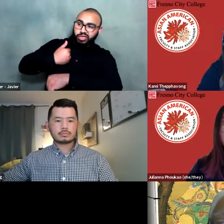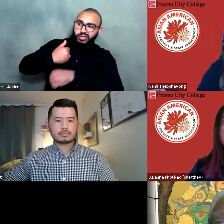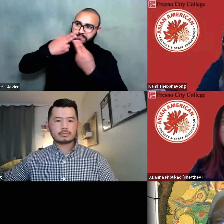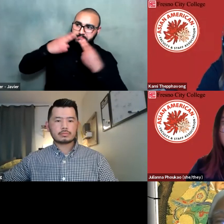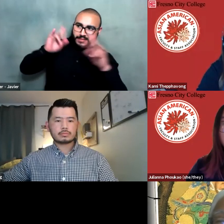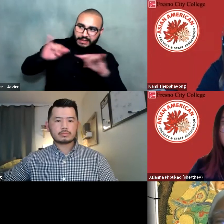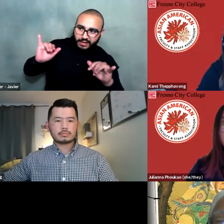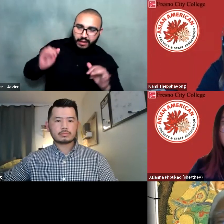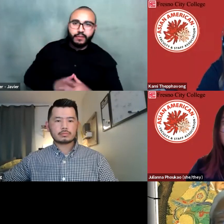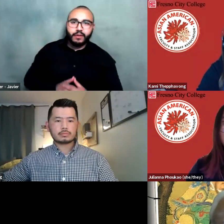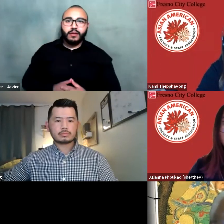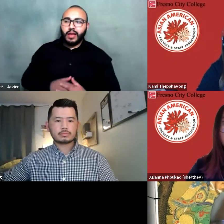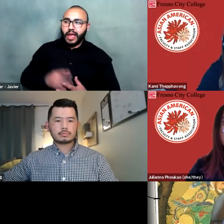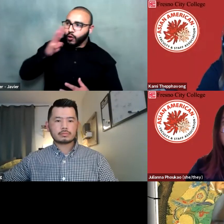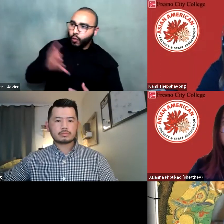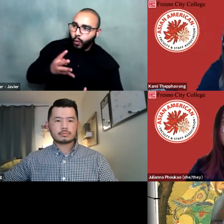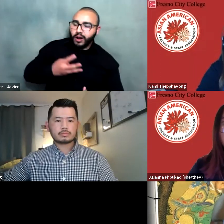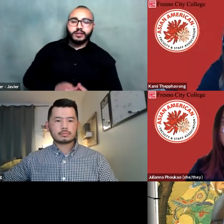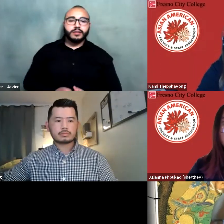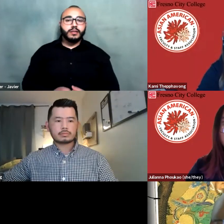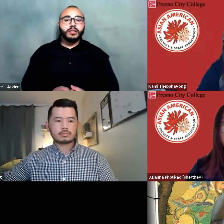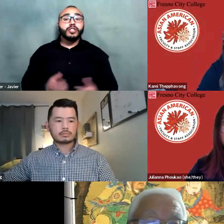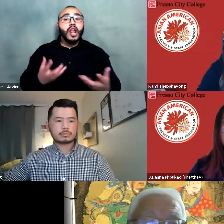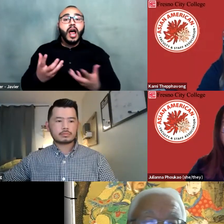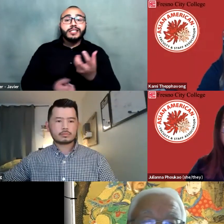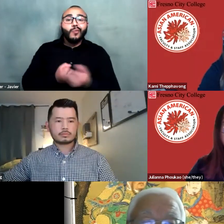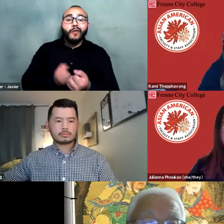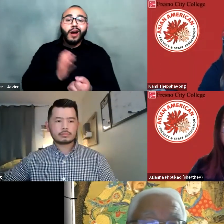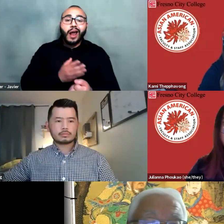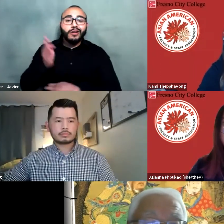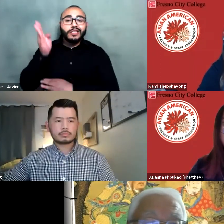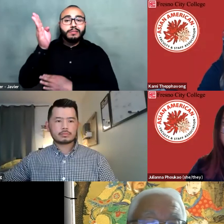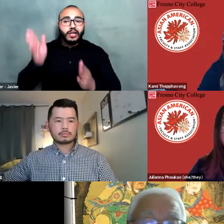Just a lot of support for all of our speakers.